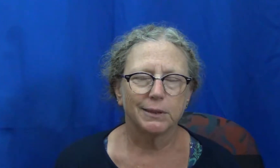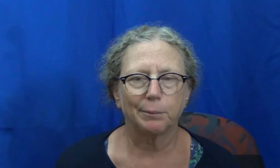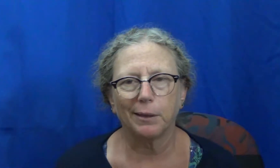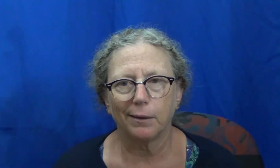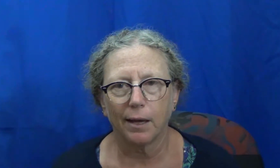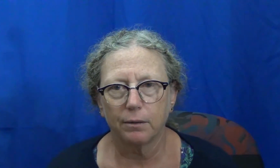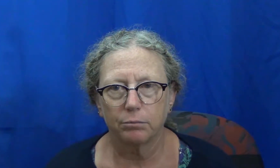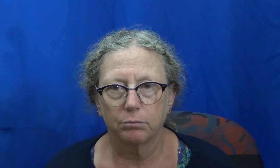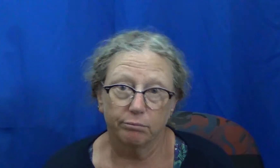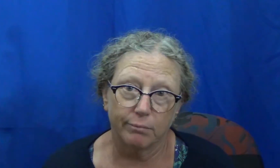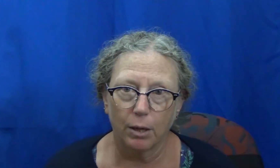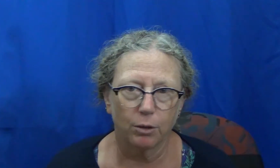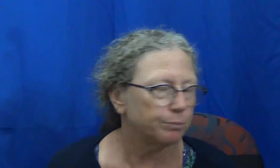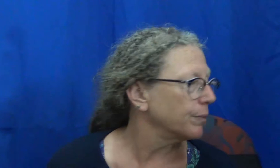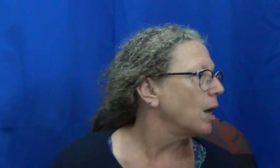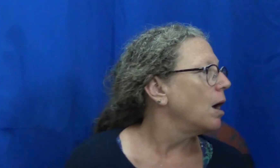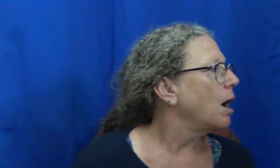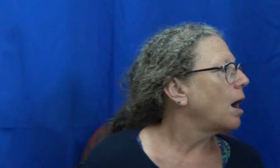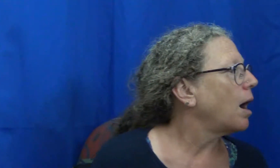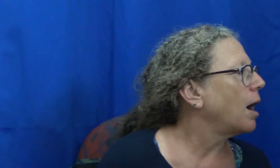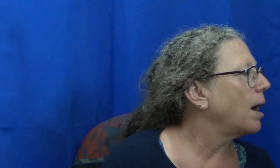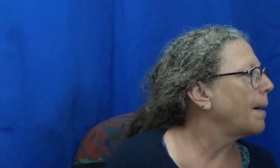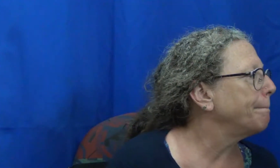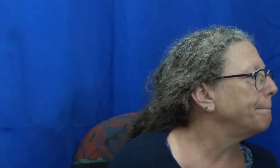Something like that. I don't know.